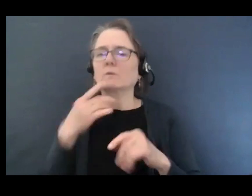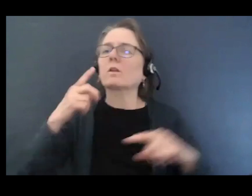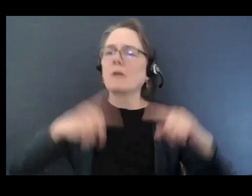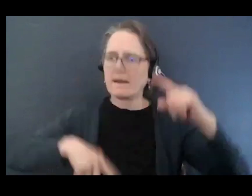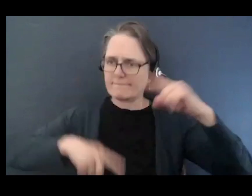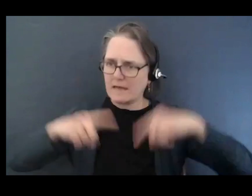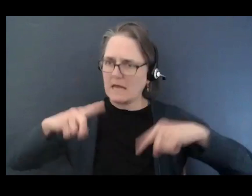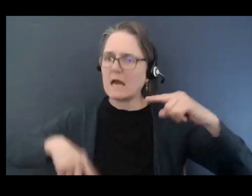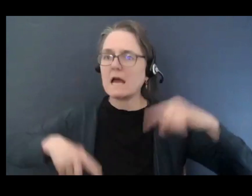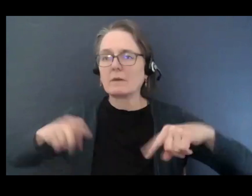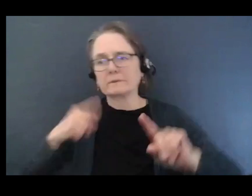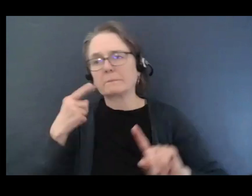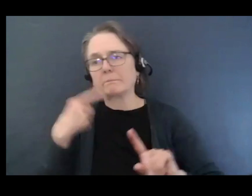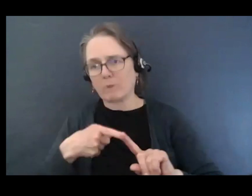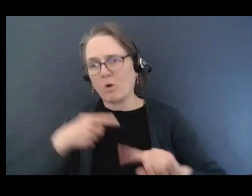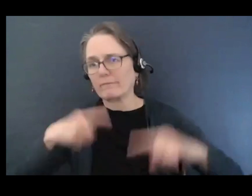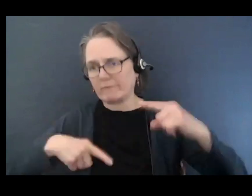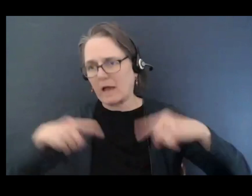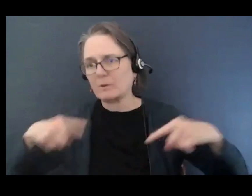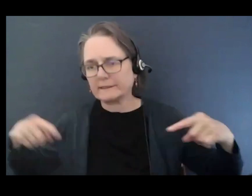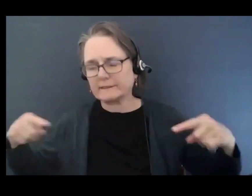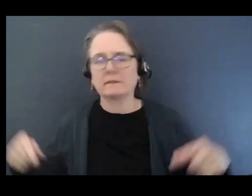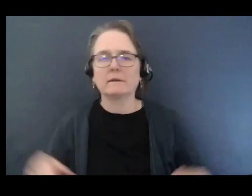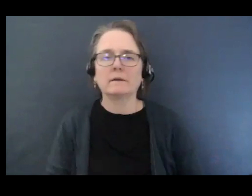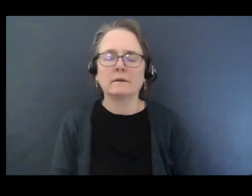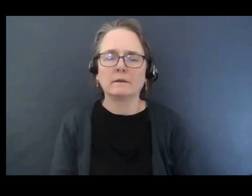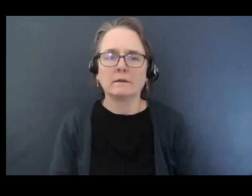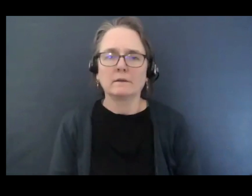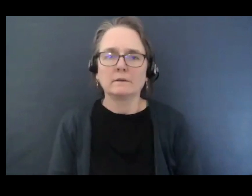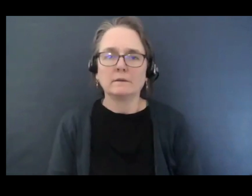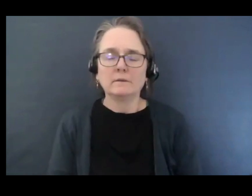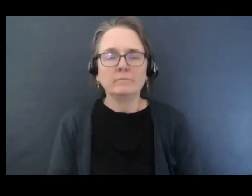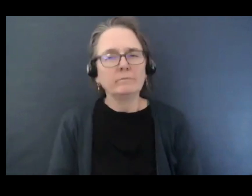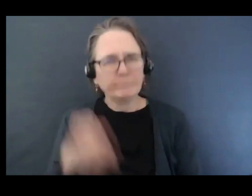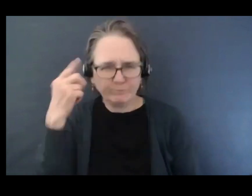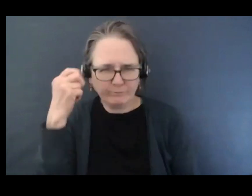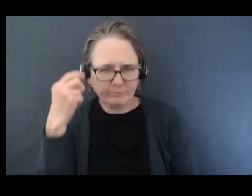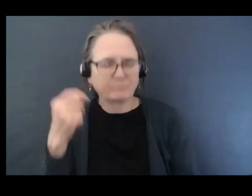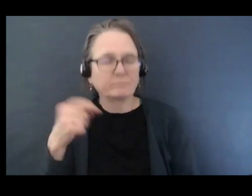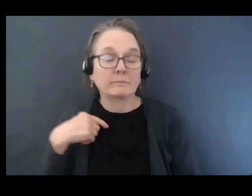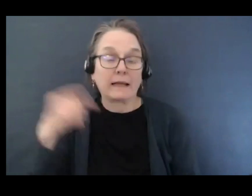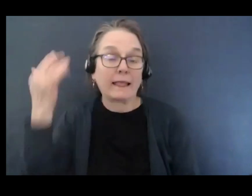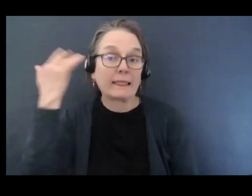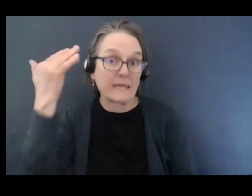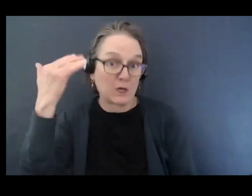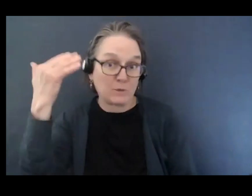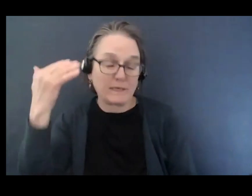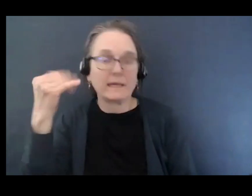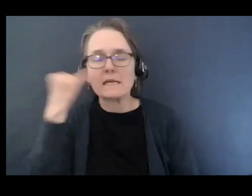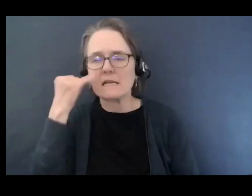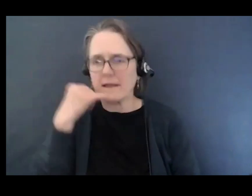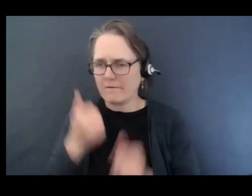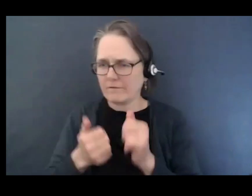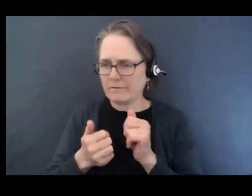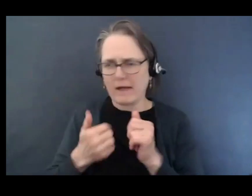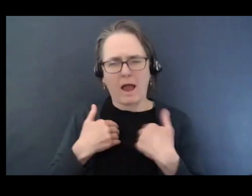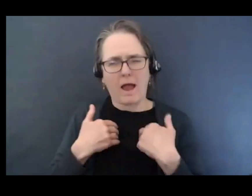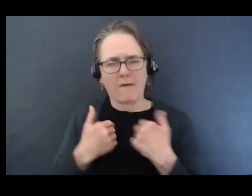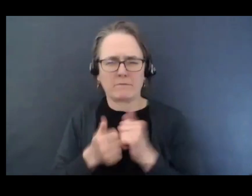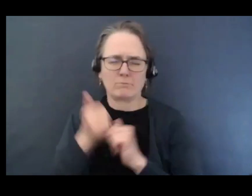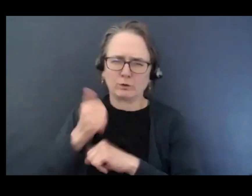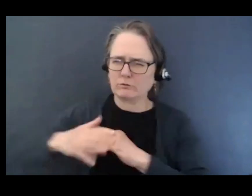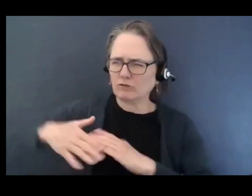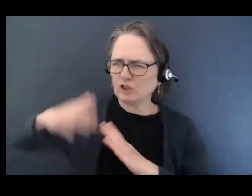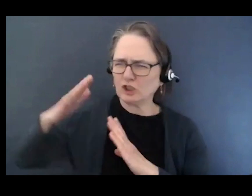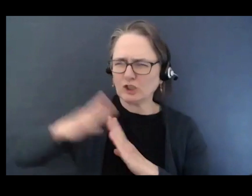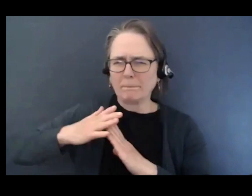modes. And so in theory, if we had the most powerful supercomputer and all of the perfect data,